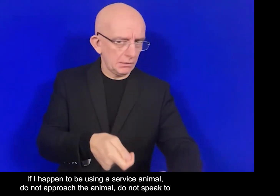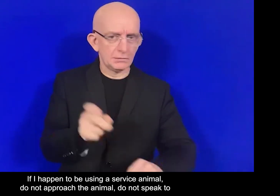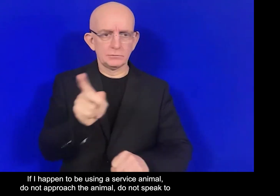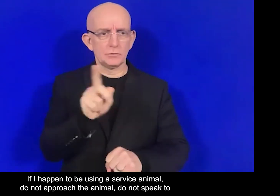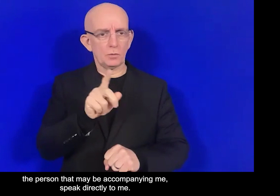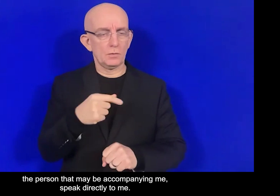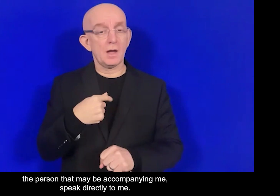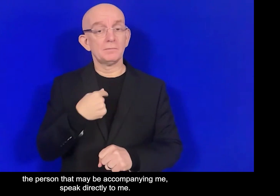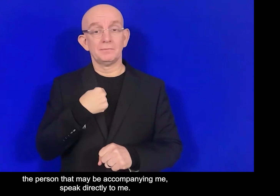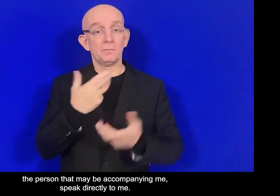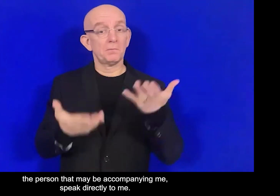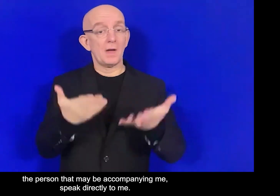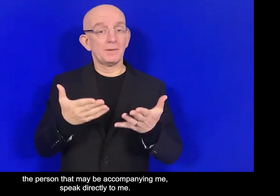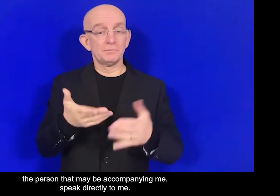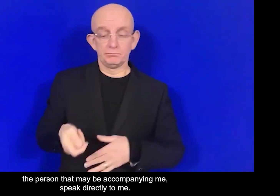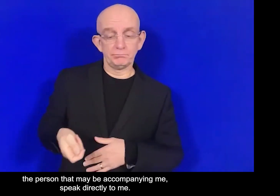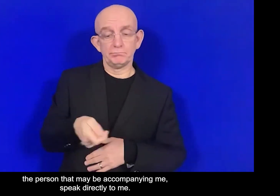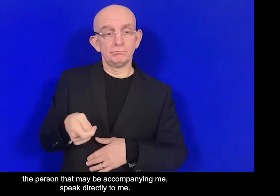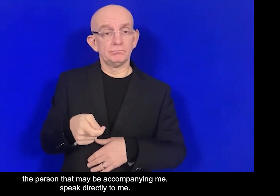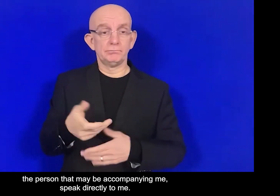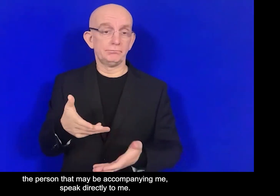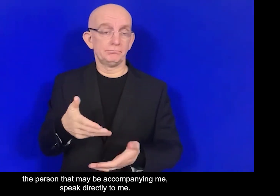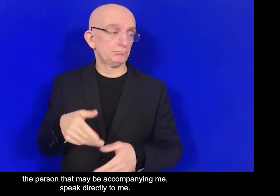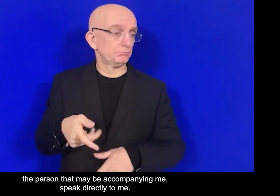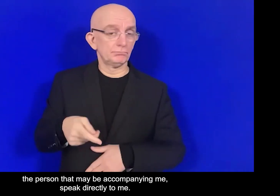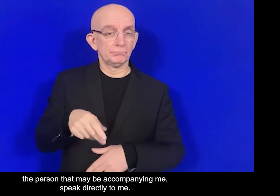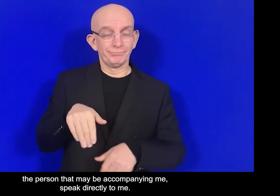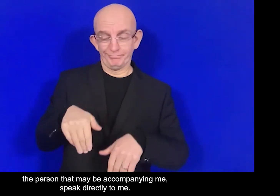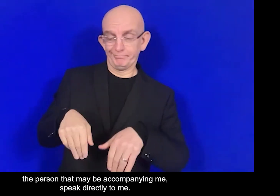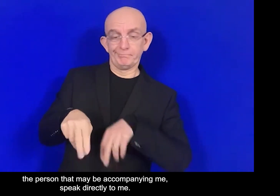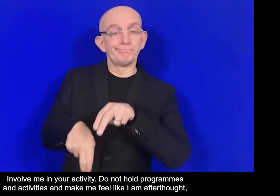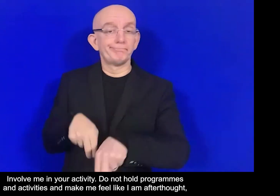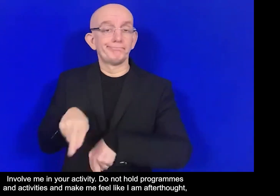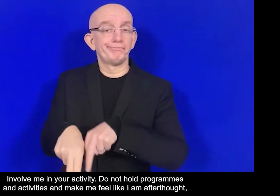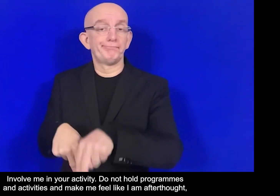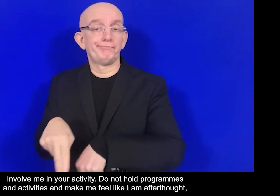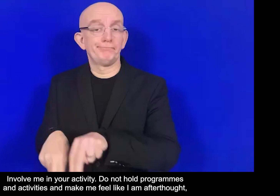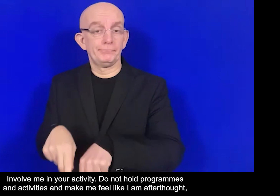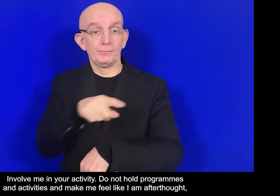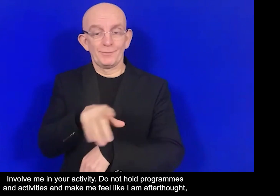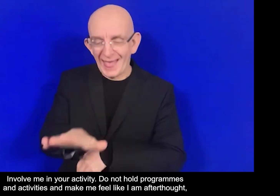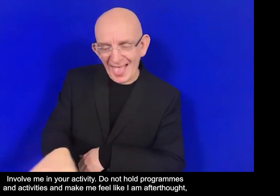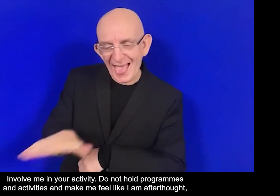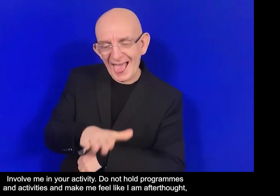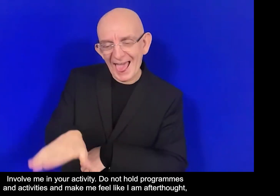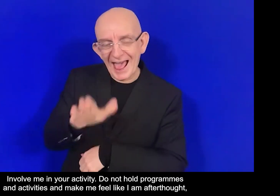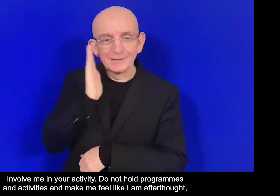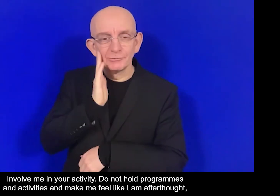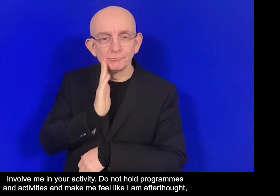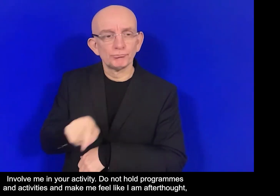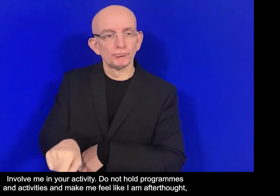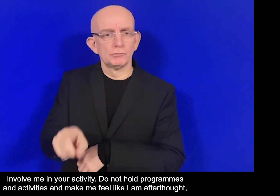Do not speak to the person that may be accompanying me. Speak directly to me. involve me in your